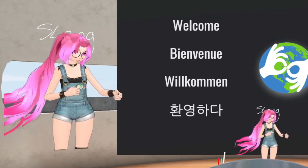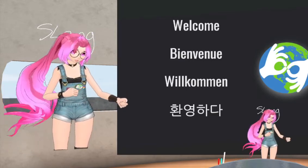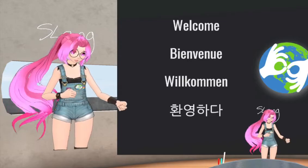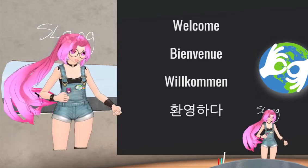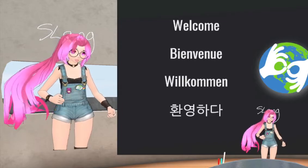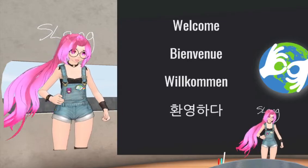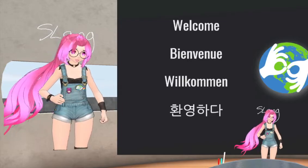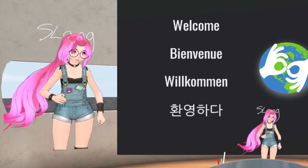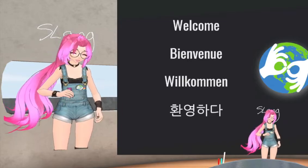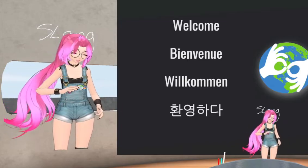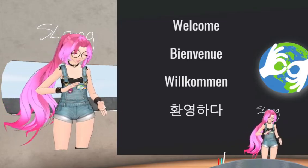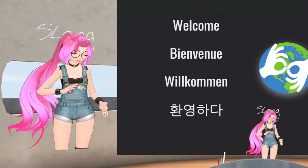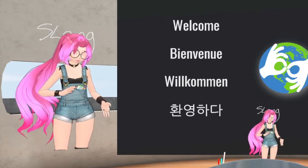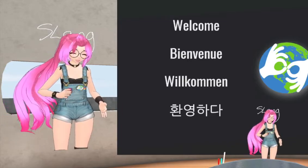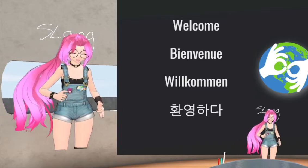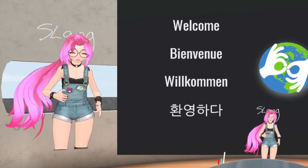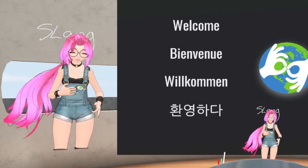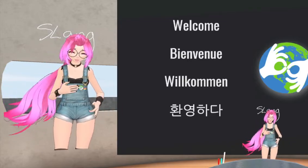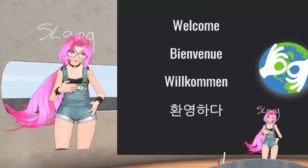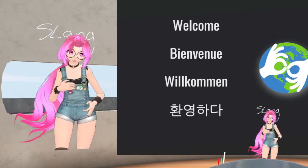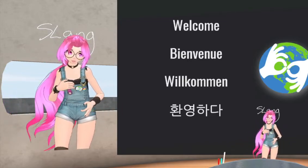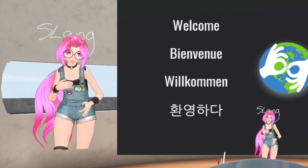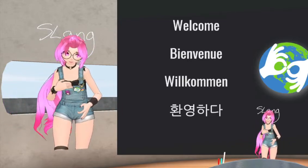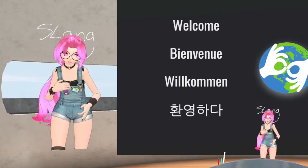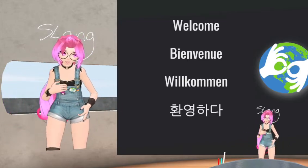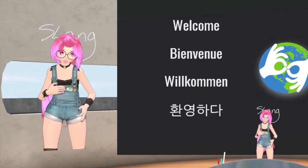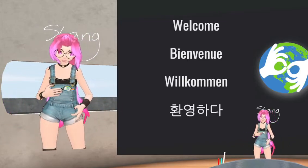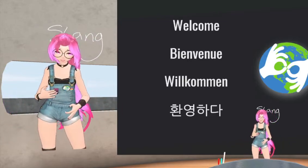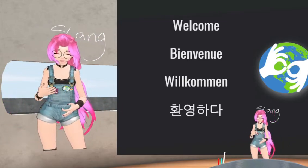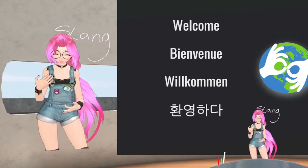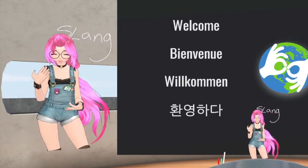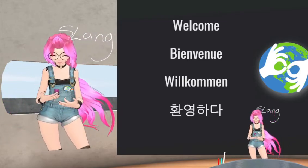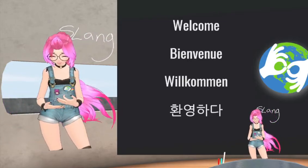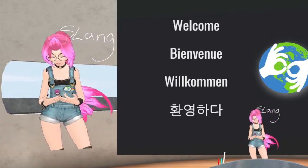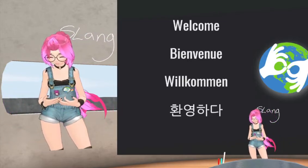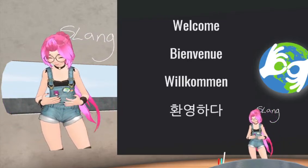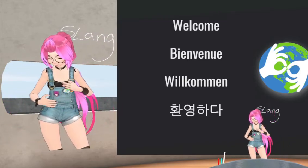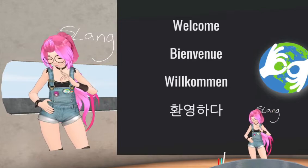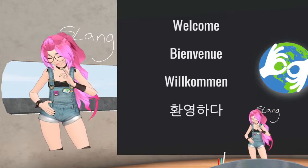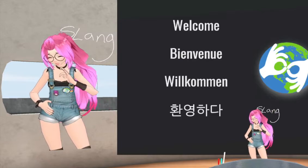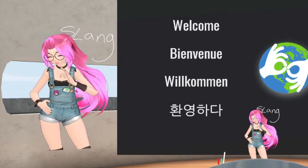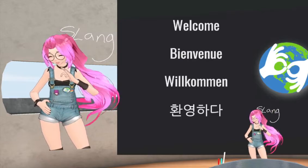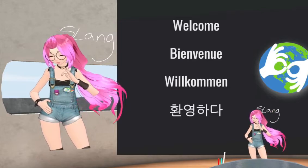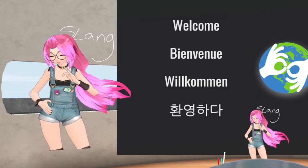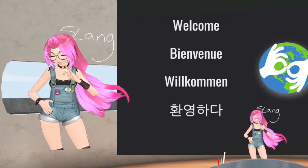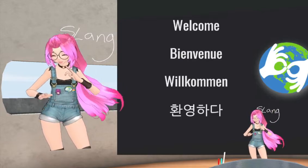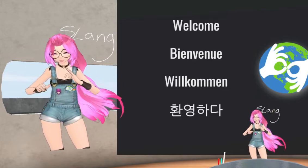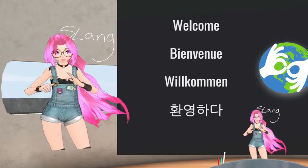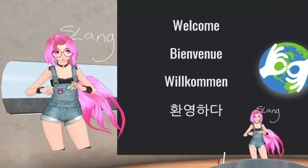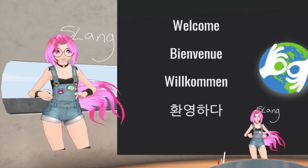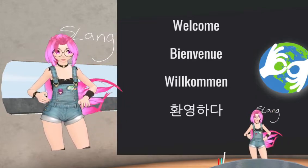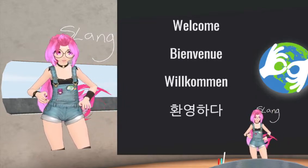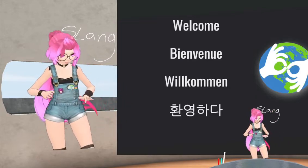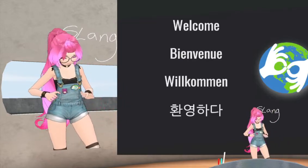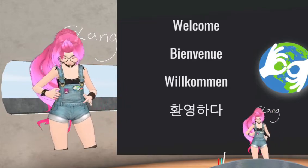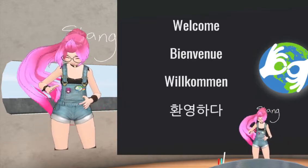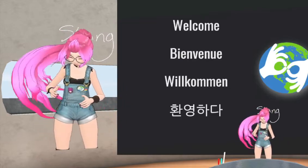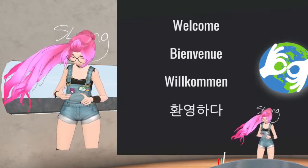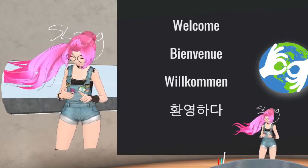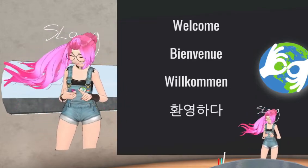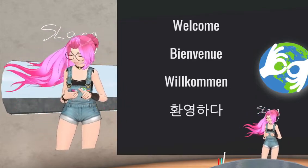the train. You missed the train. Sorry, you haven't gotten on this train. You missed it. And this is a way of saying like, oh, sorry, this conversation